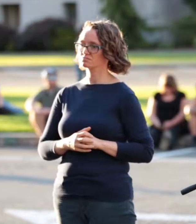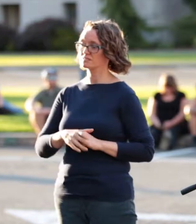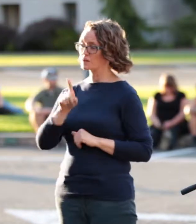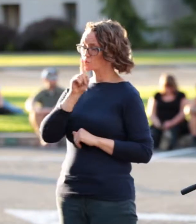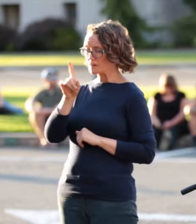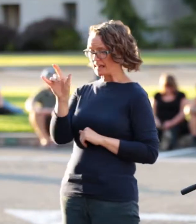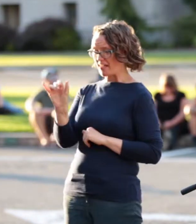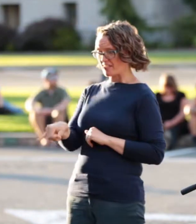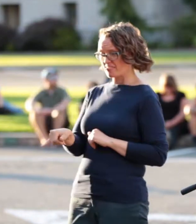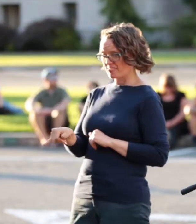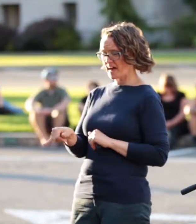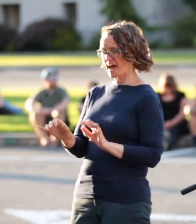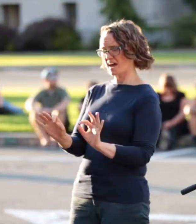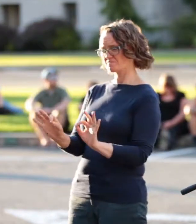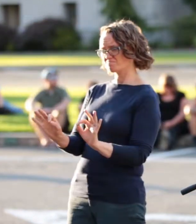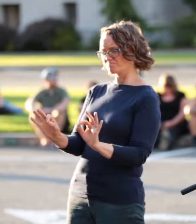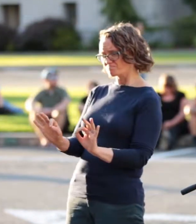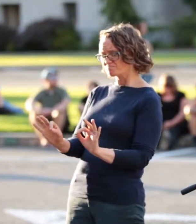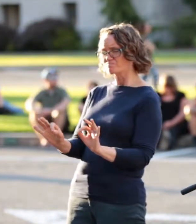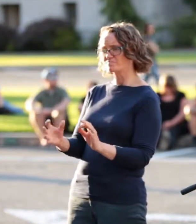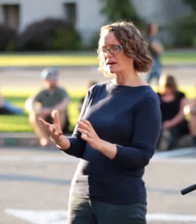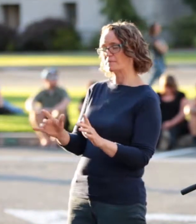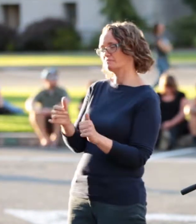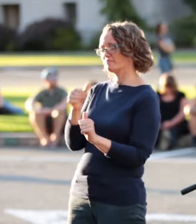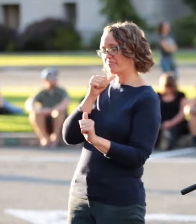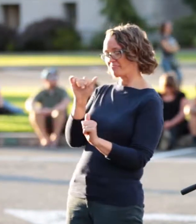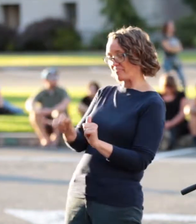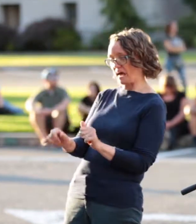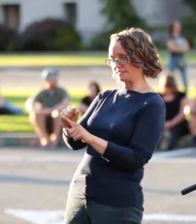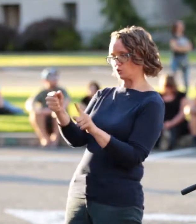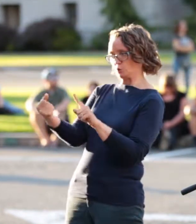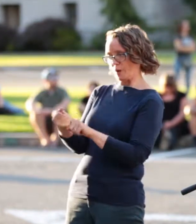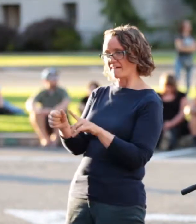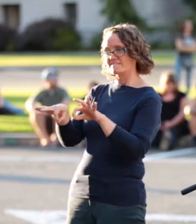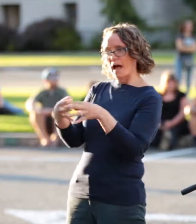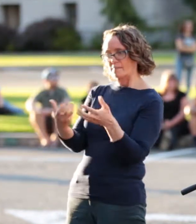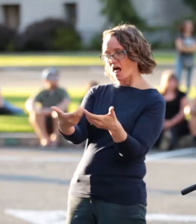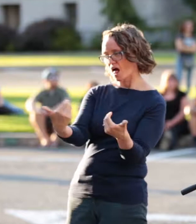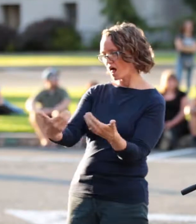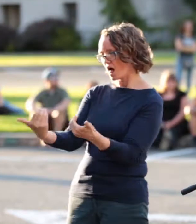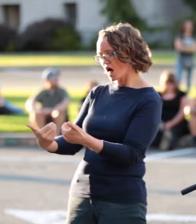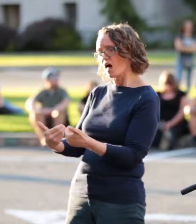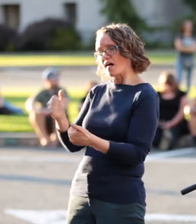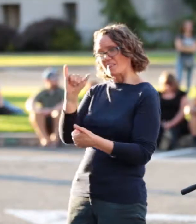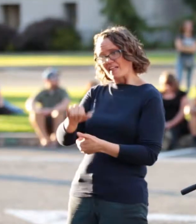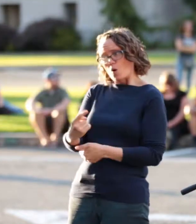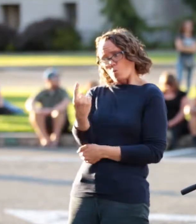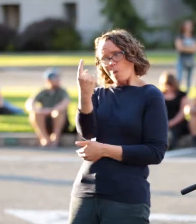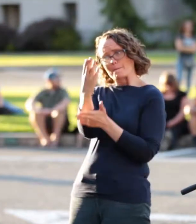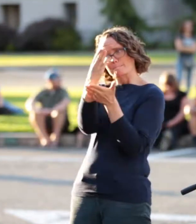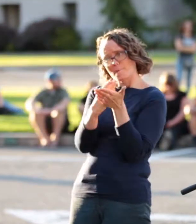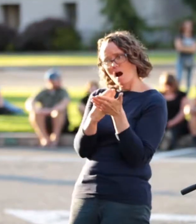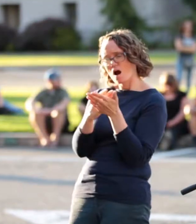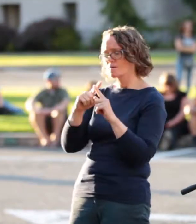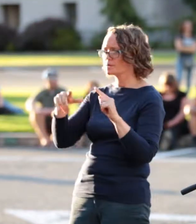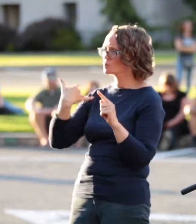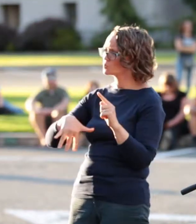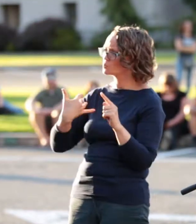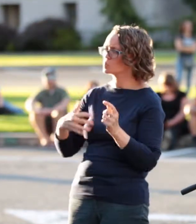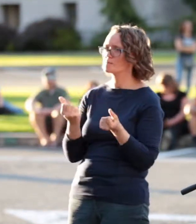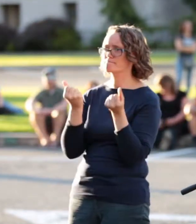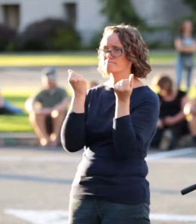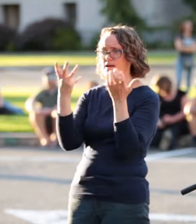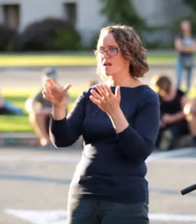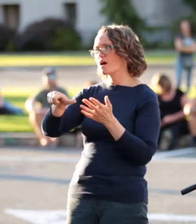and detention machinery that is tearing immigrant families apart both at the border and inside the United States. It has